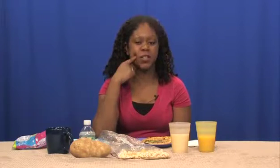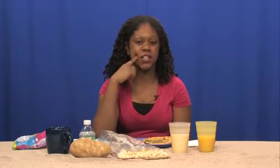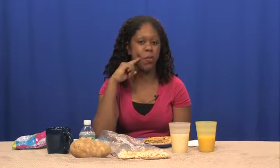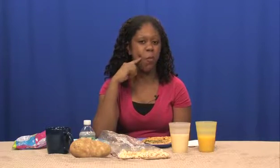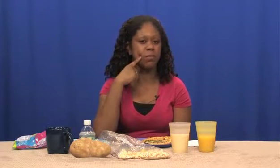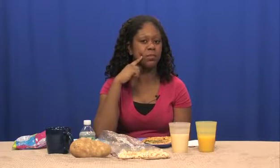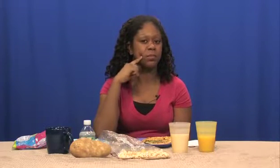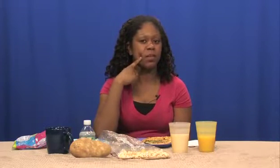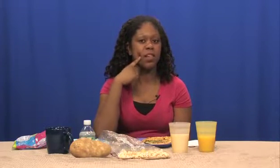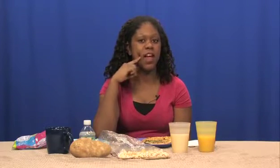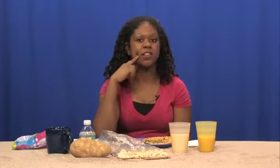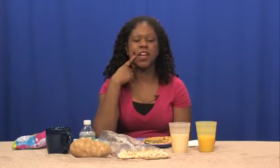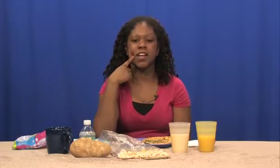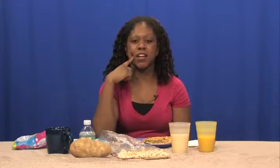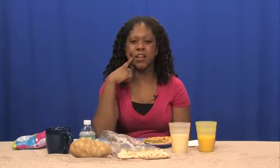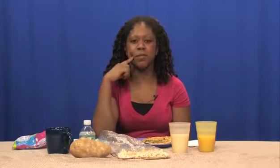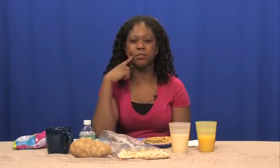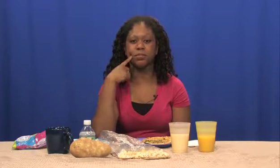it. That's candy.